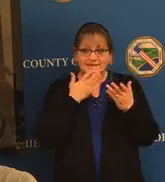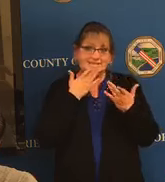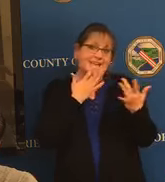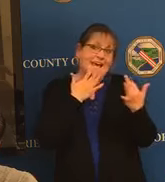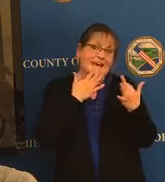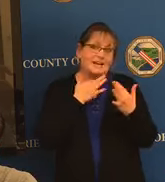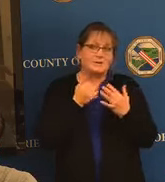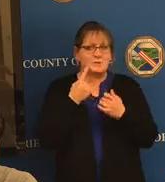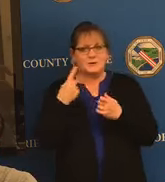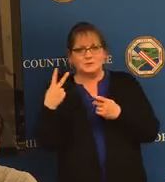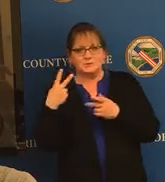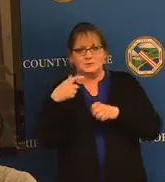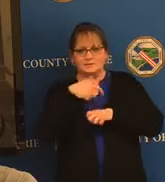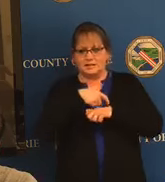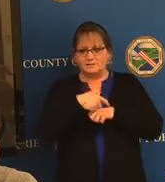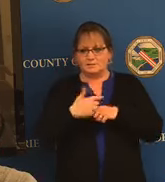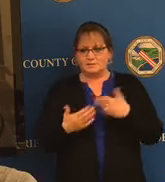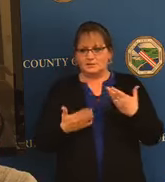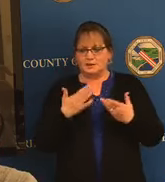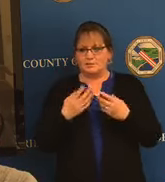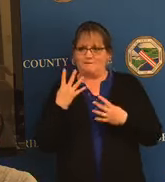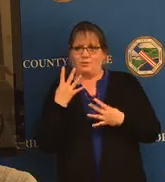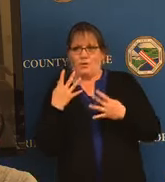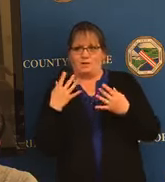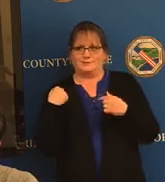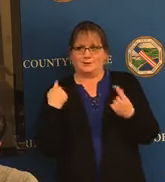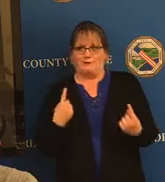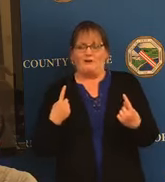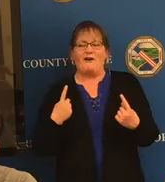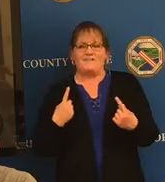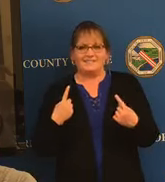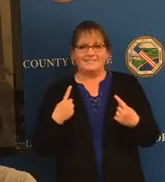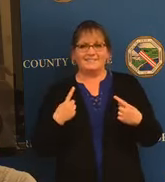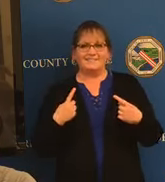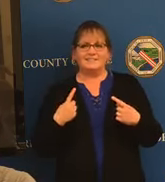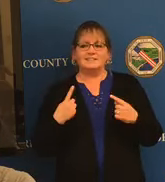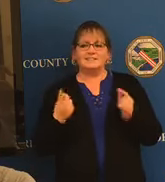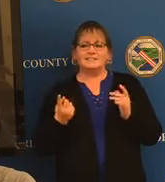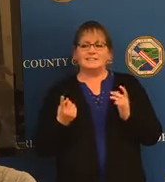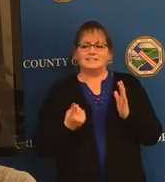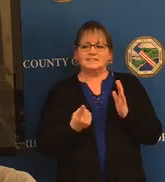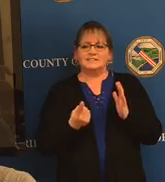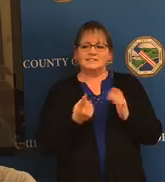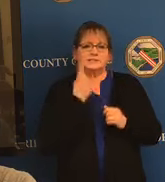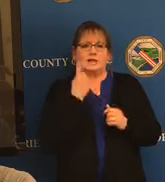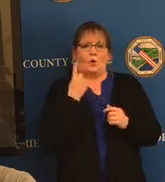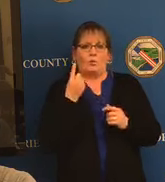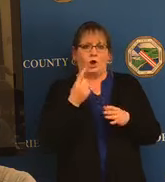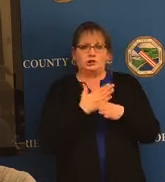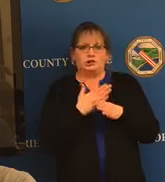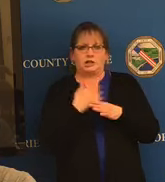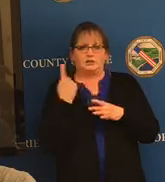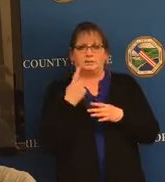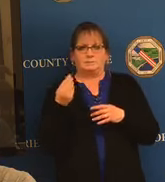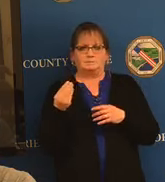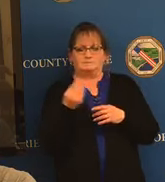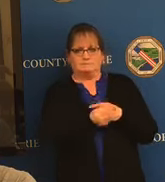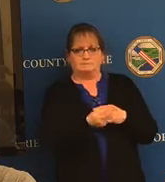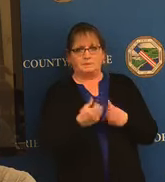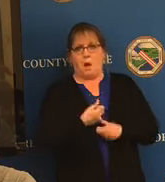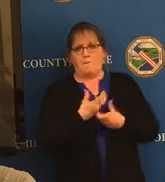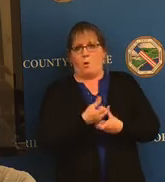two, and actually I think I may be up to 4 now. But someone shared something with Dr. Burstein, a